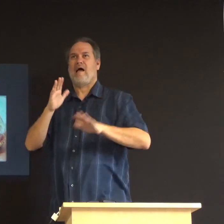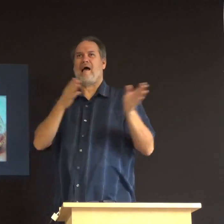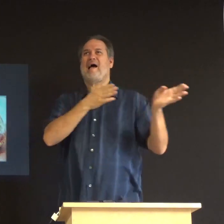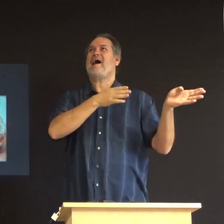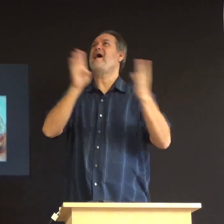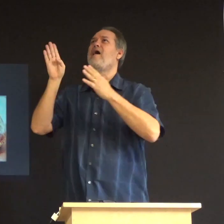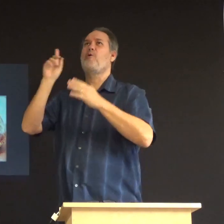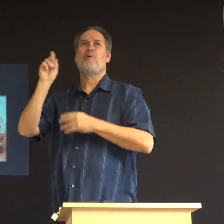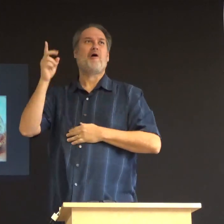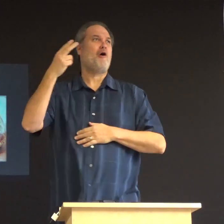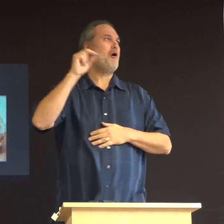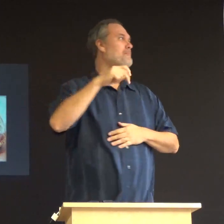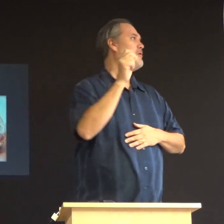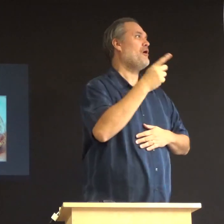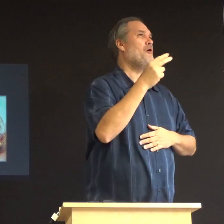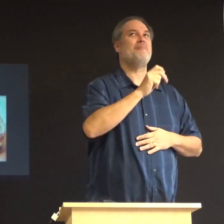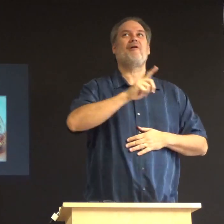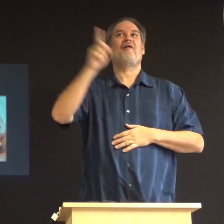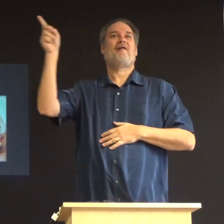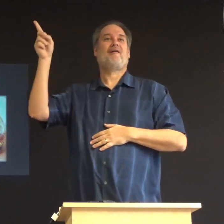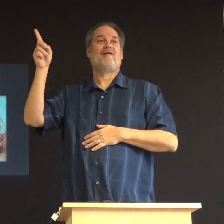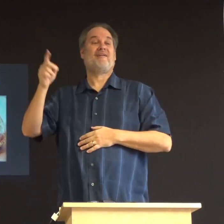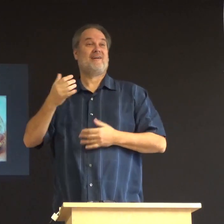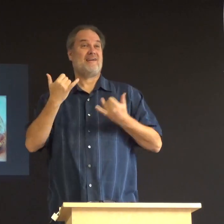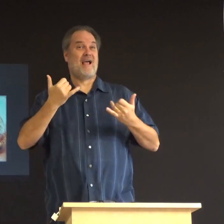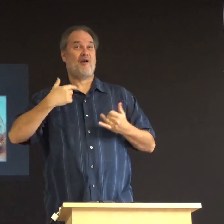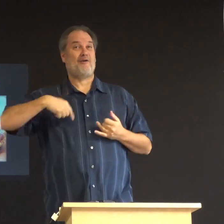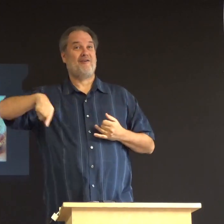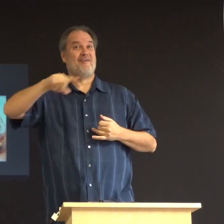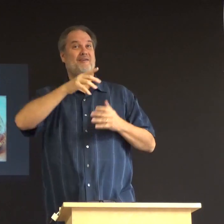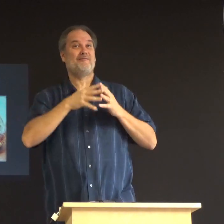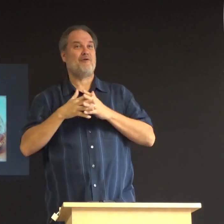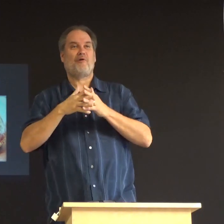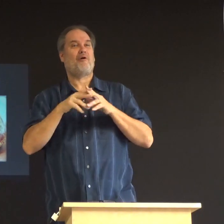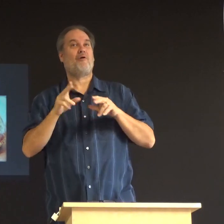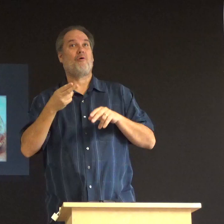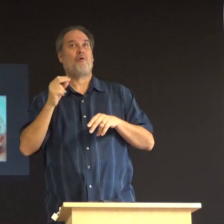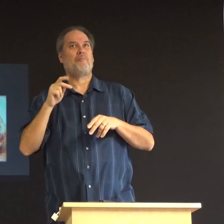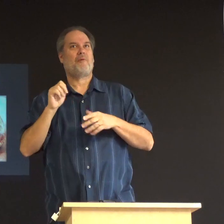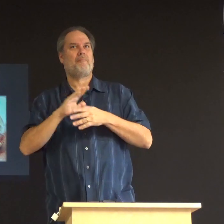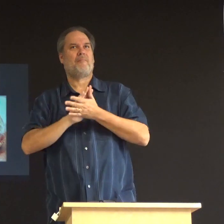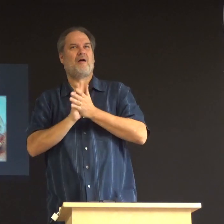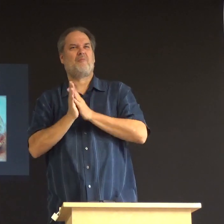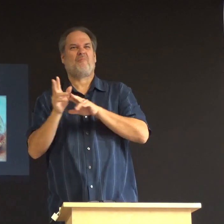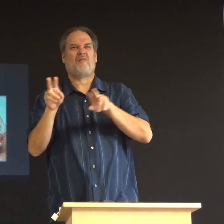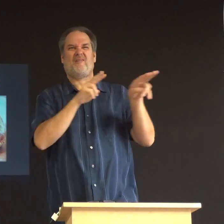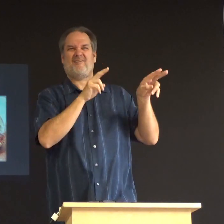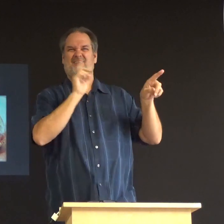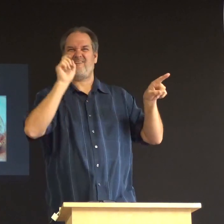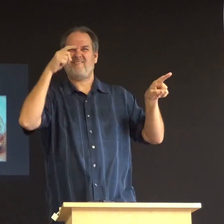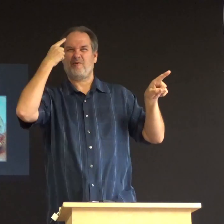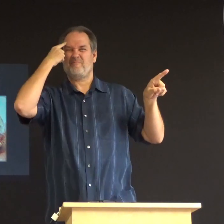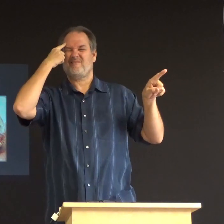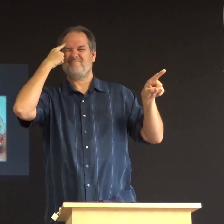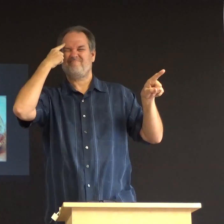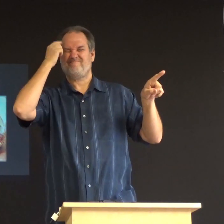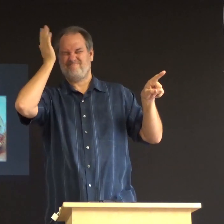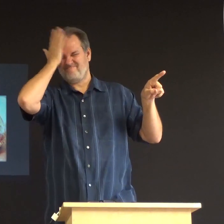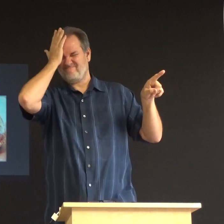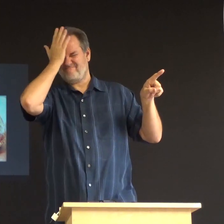would spread more. Because whenever there's people that are free, they tend to become lazy and complacent.